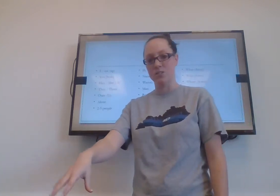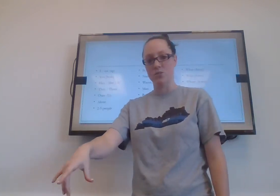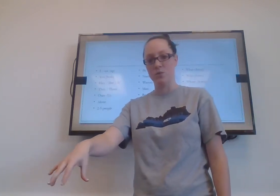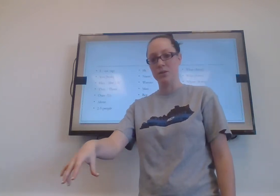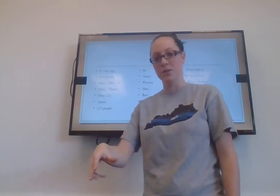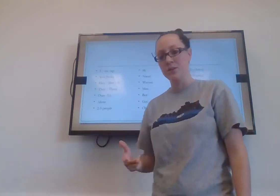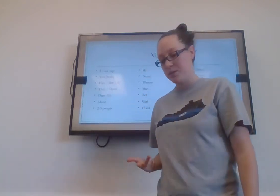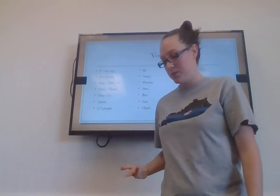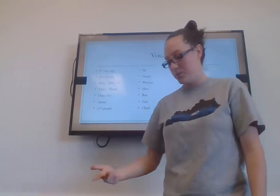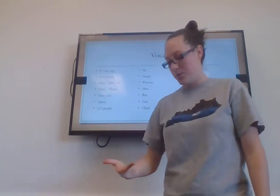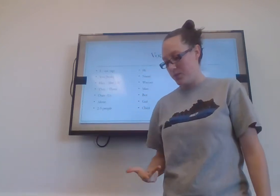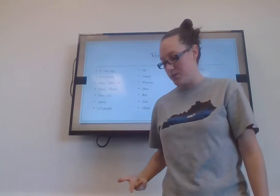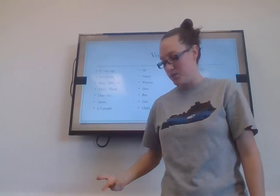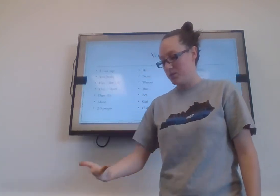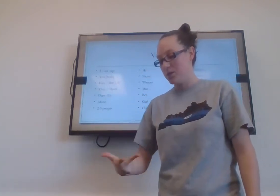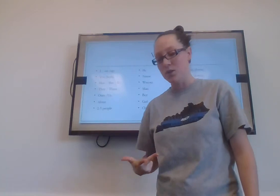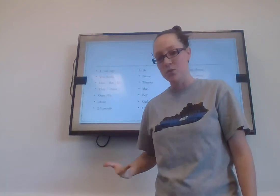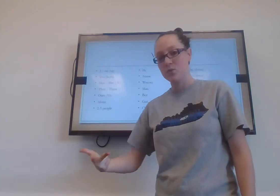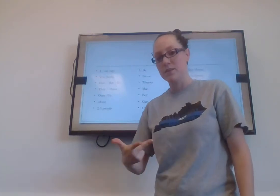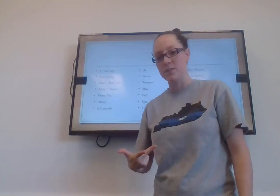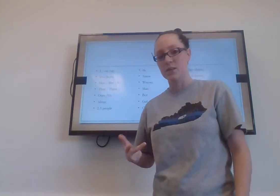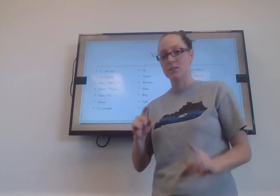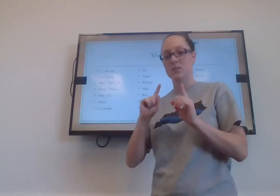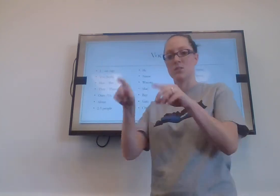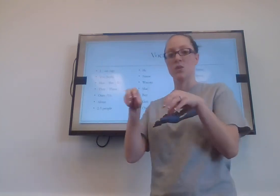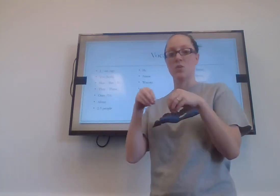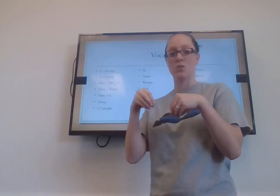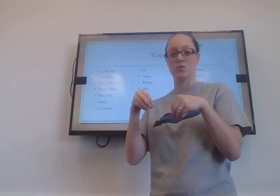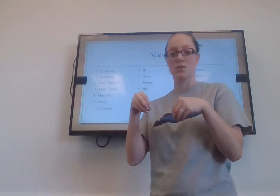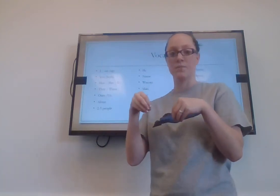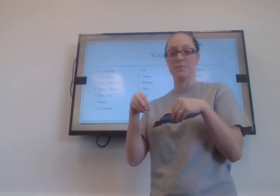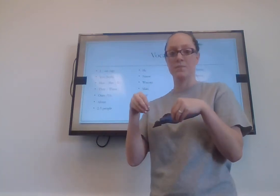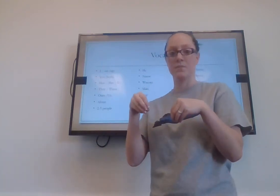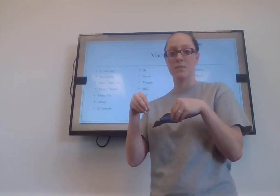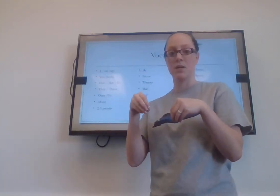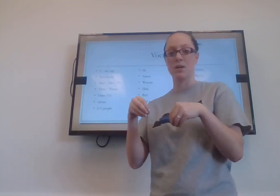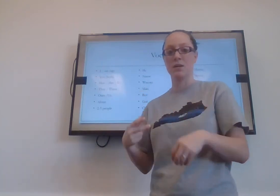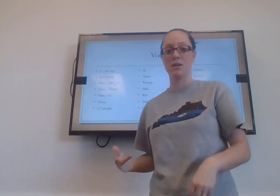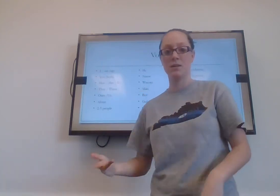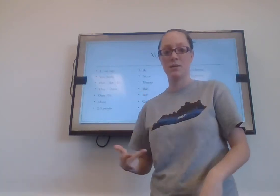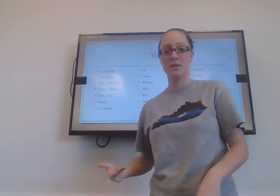Sue here, we want the 3 of us to go to the store. Okay.